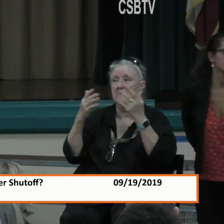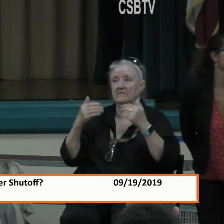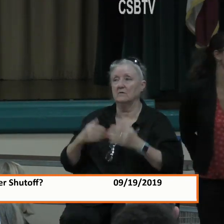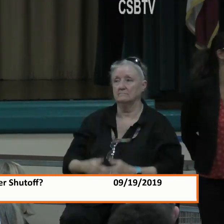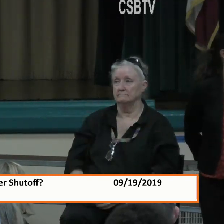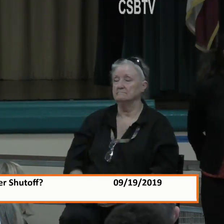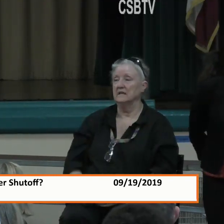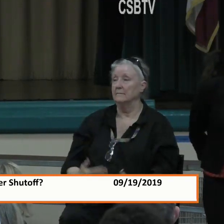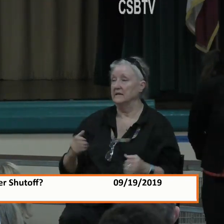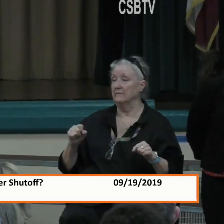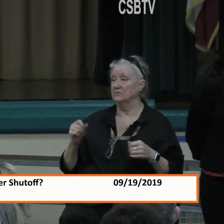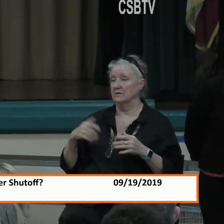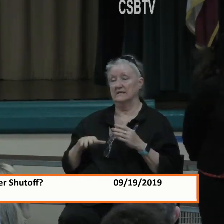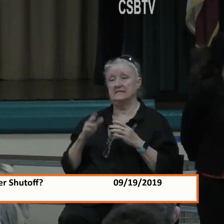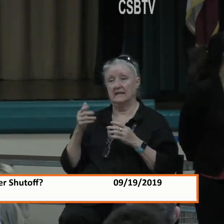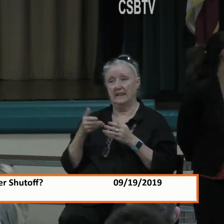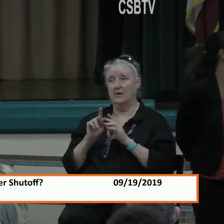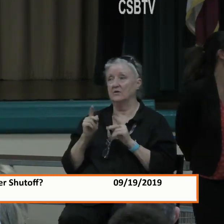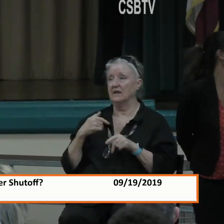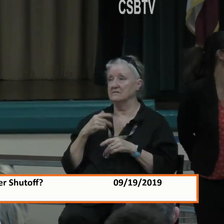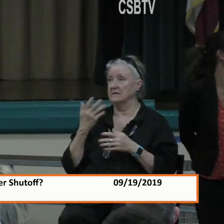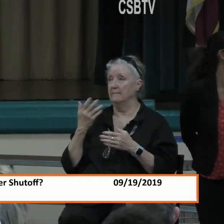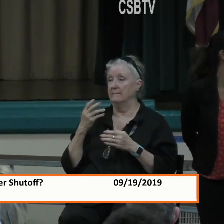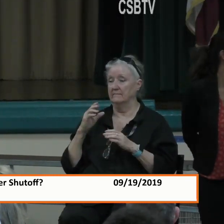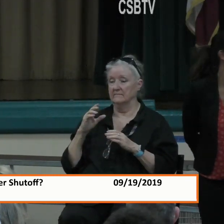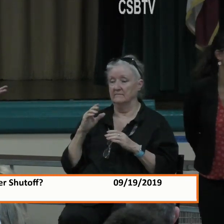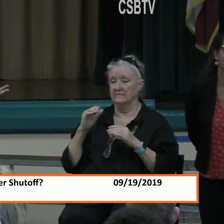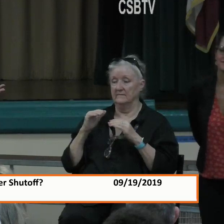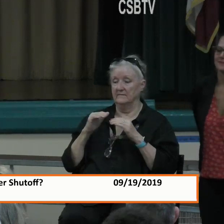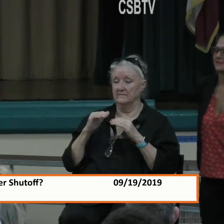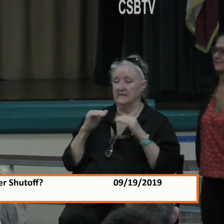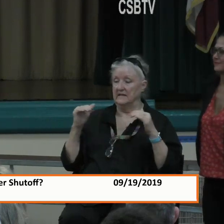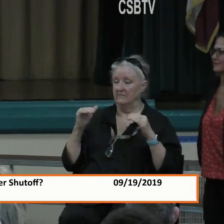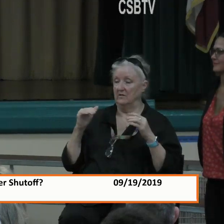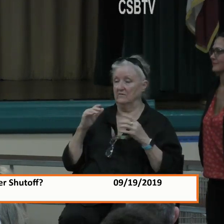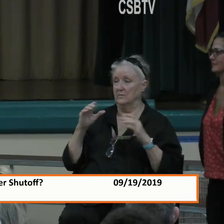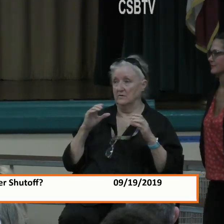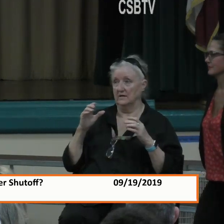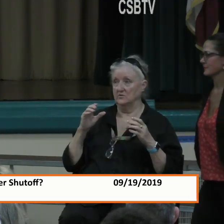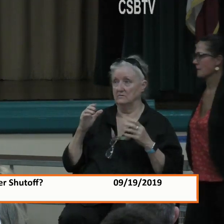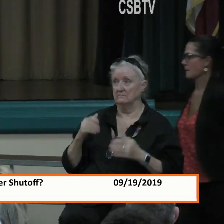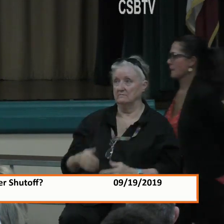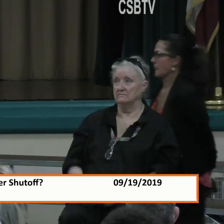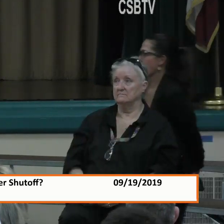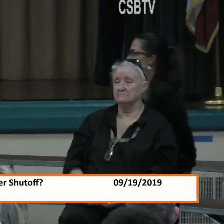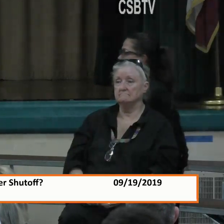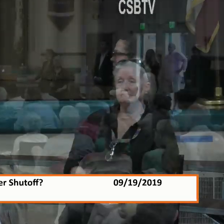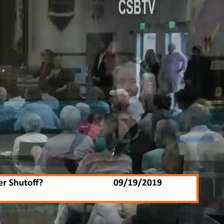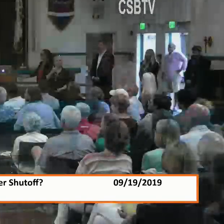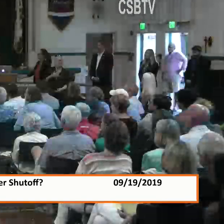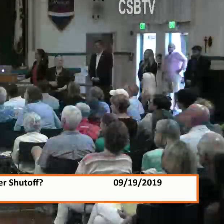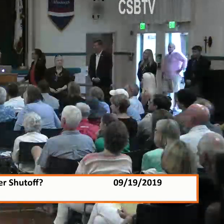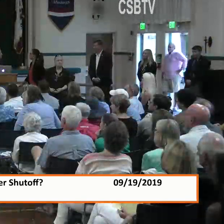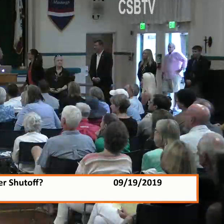would be able to at least allow you to have some level of communication upon an outage. Okay.